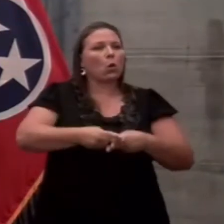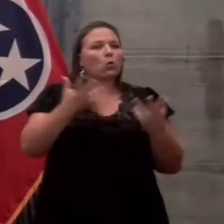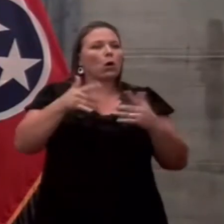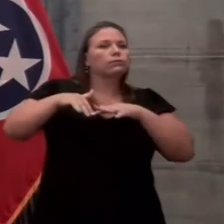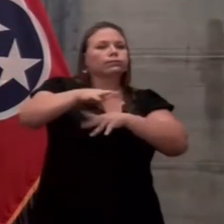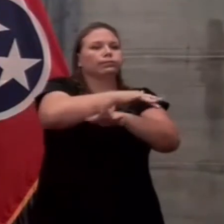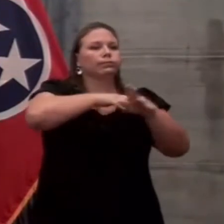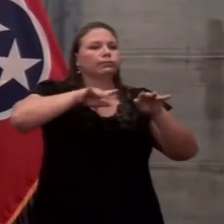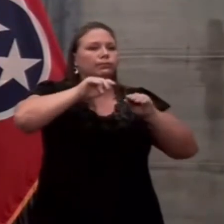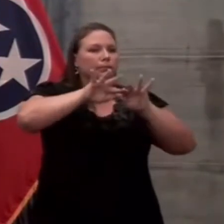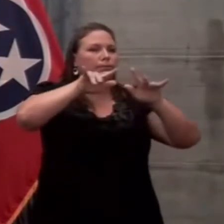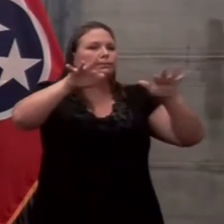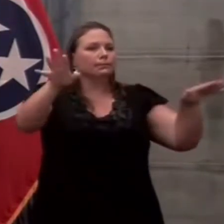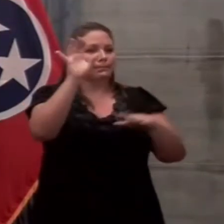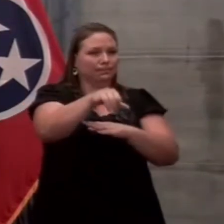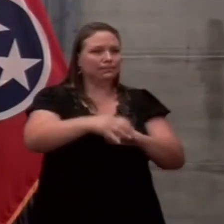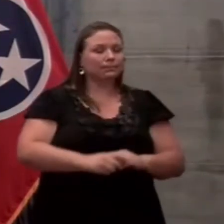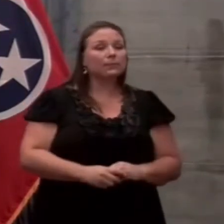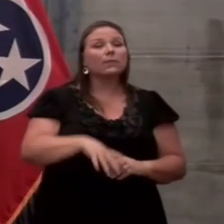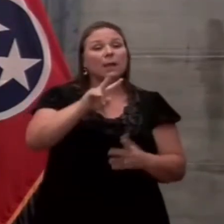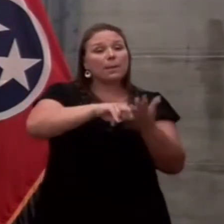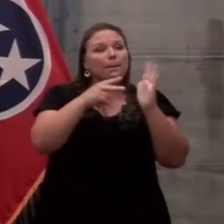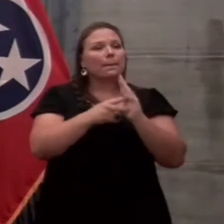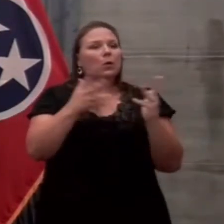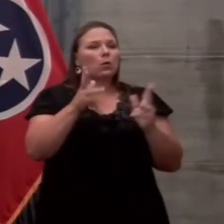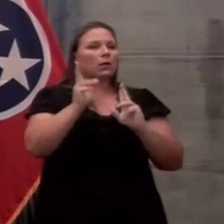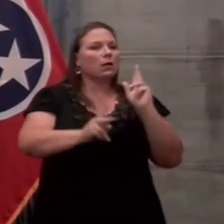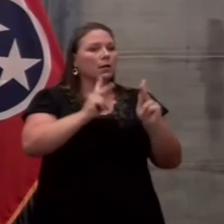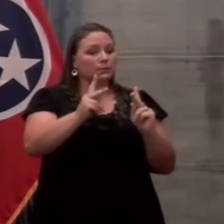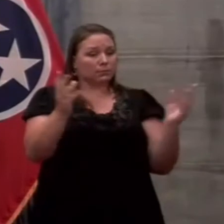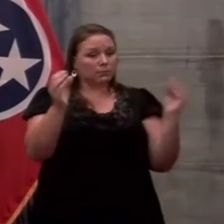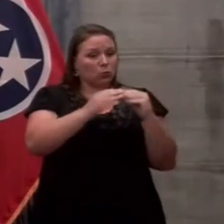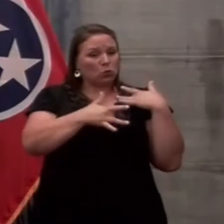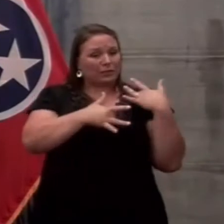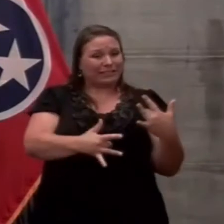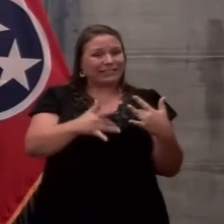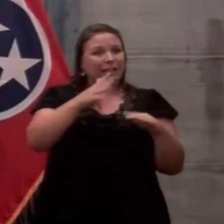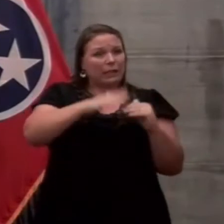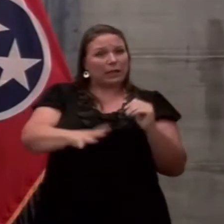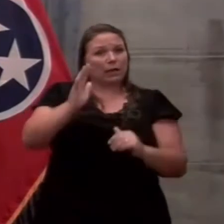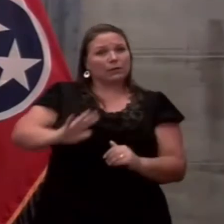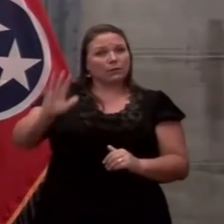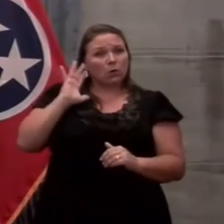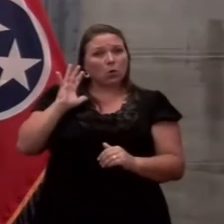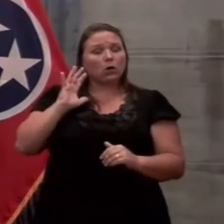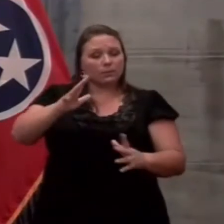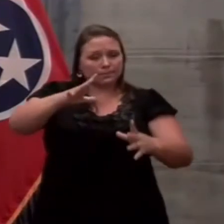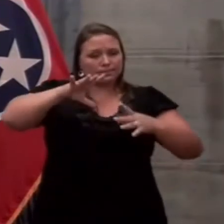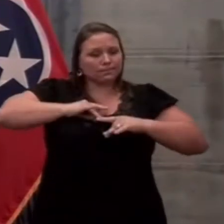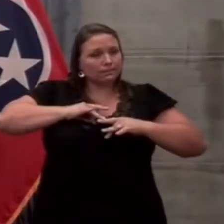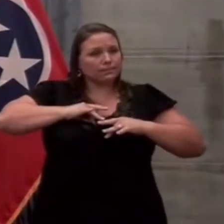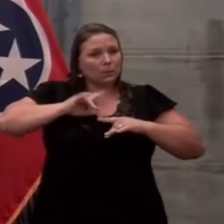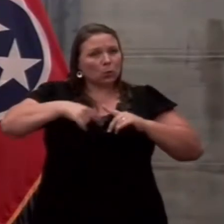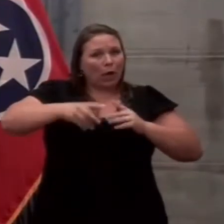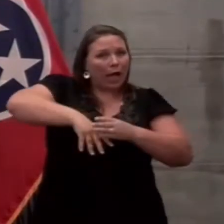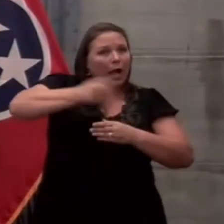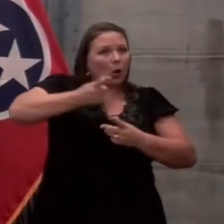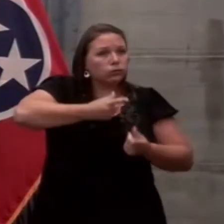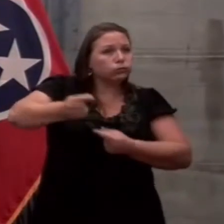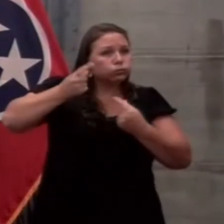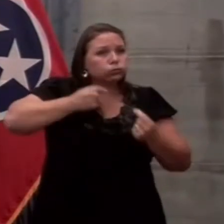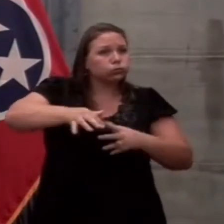transmission. This indicates that people are much more likely than they were in the past to acquire the infection when they're out and